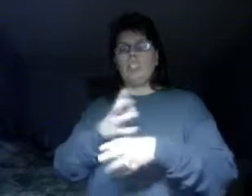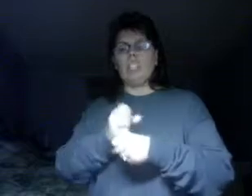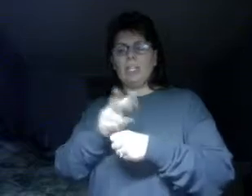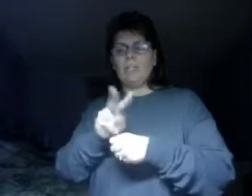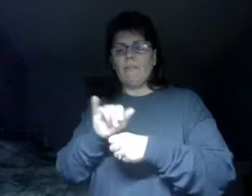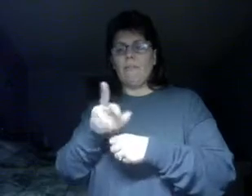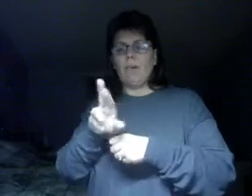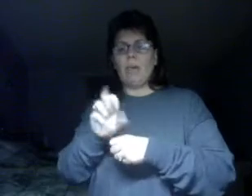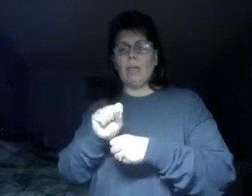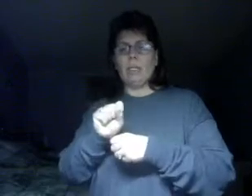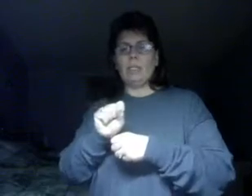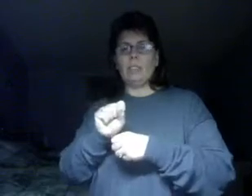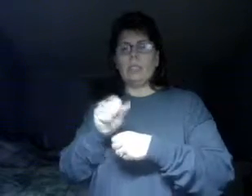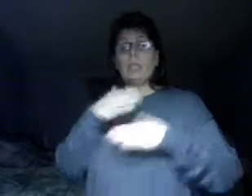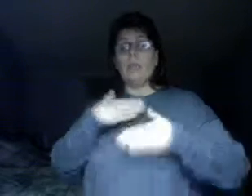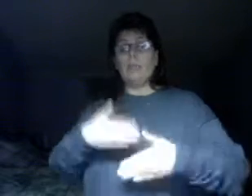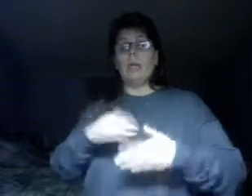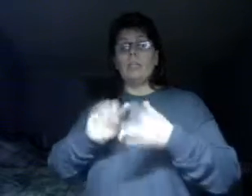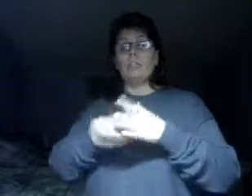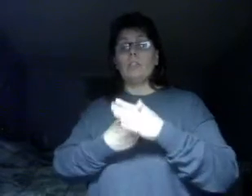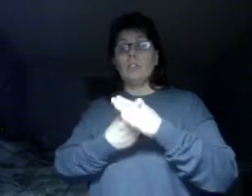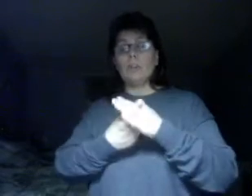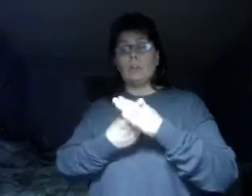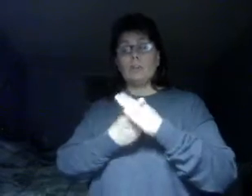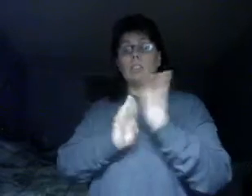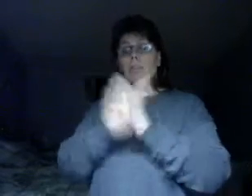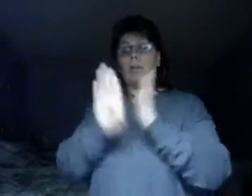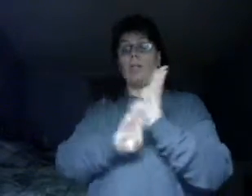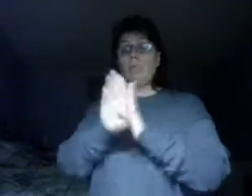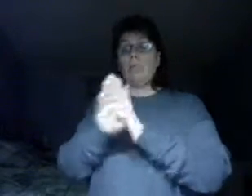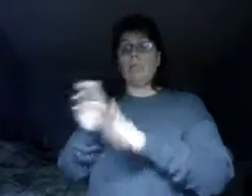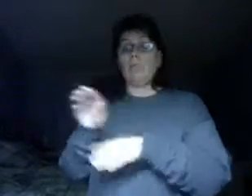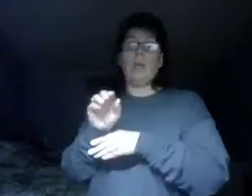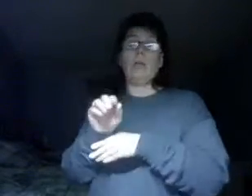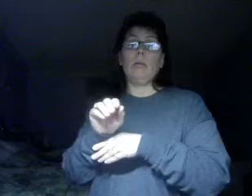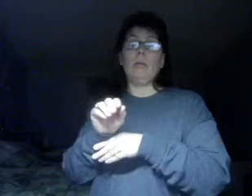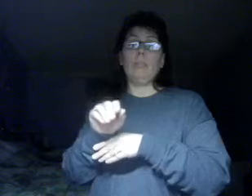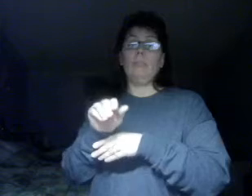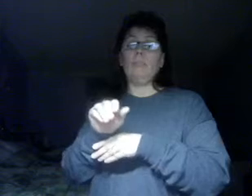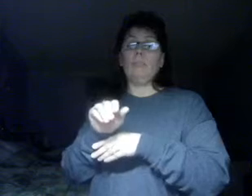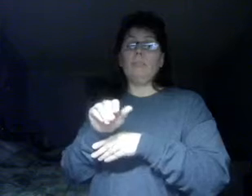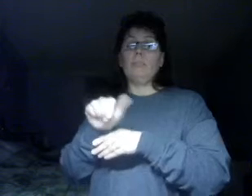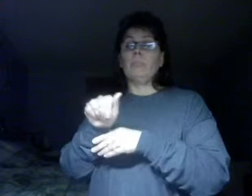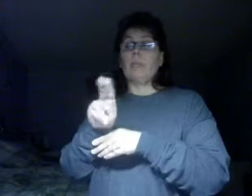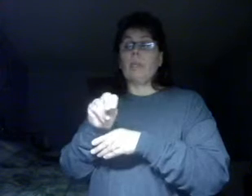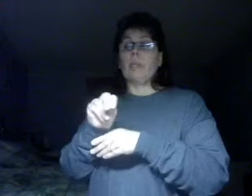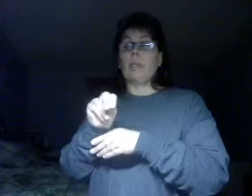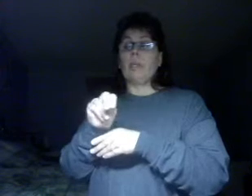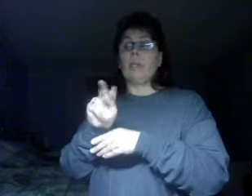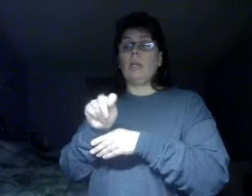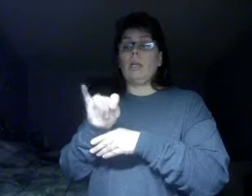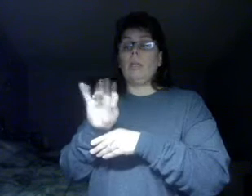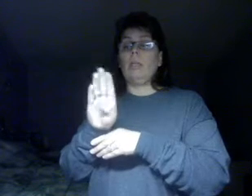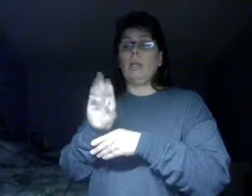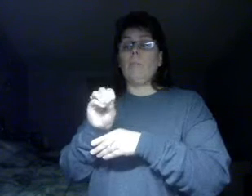virus. Antibodies are part of the immune system, which may most easily be understood as a sort of messenger. They go